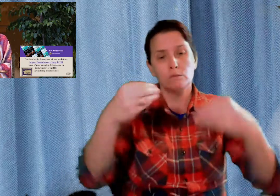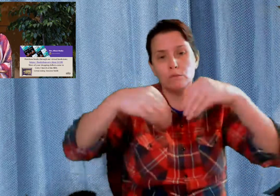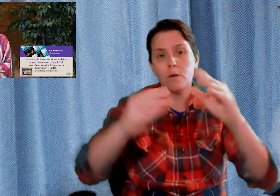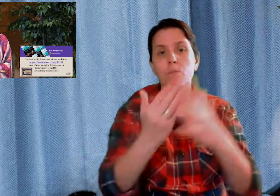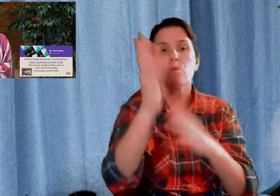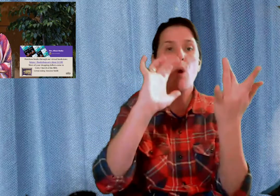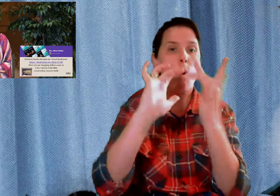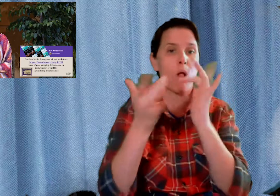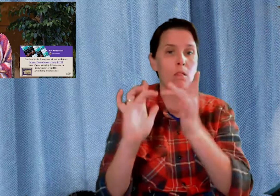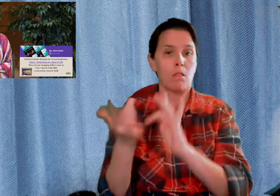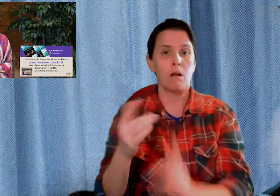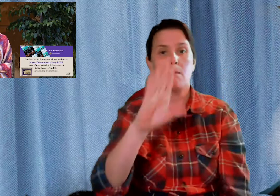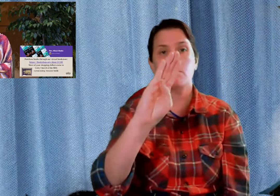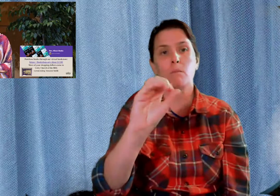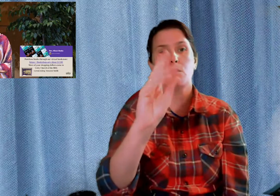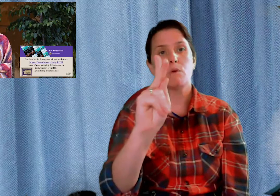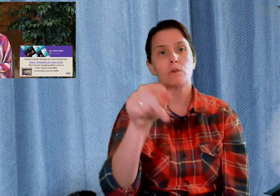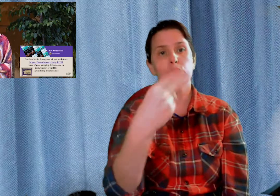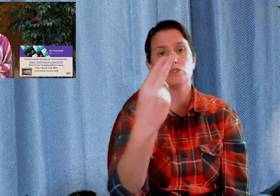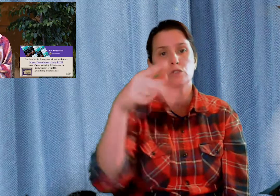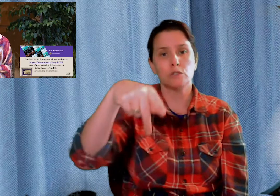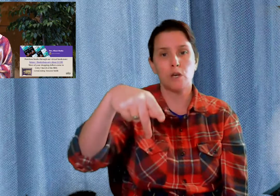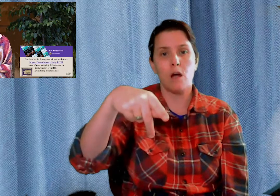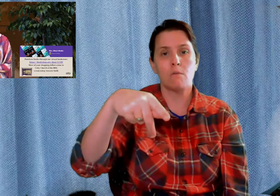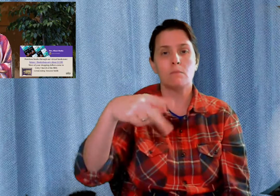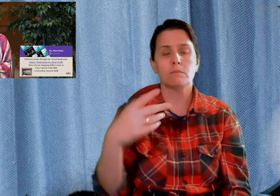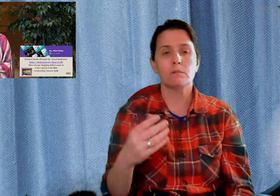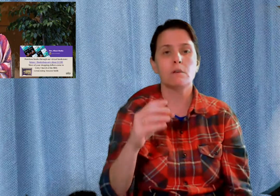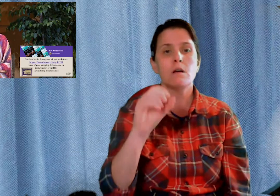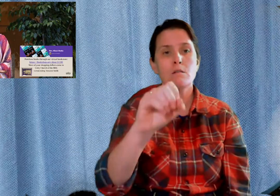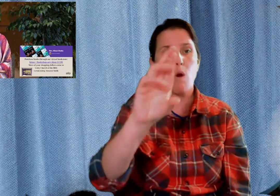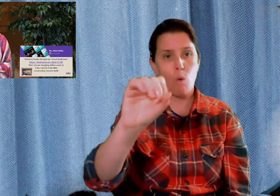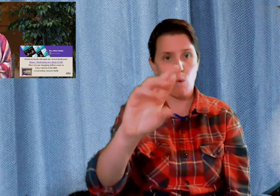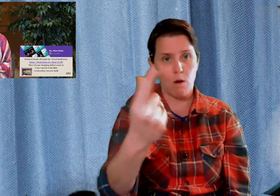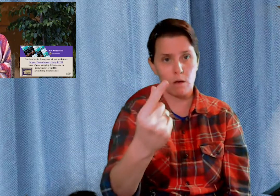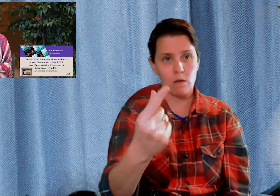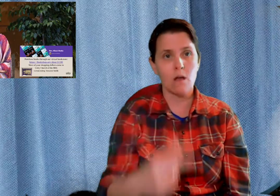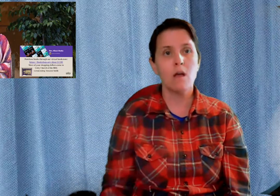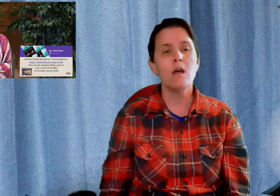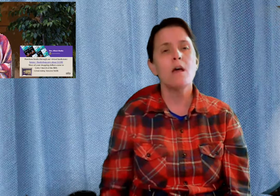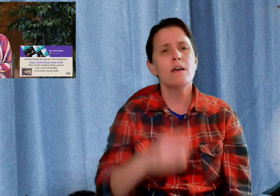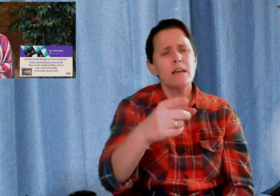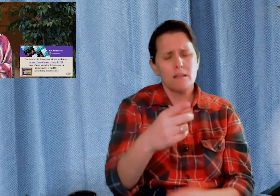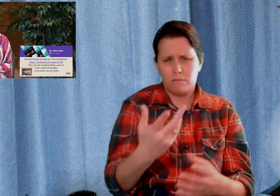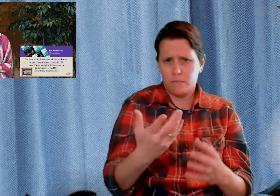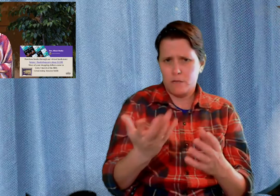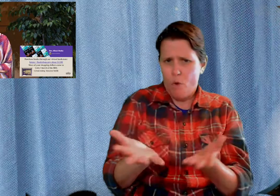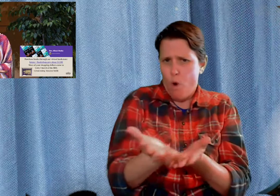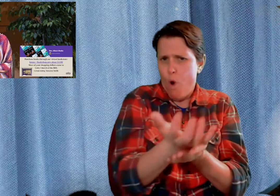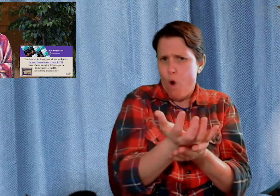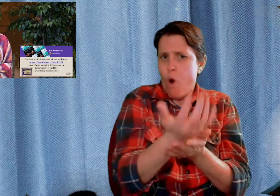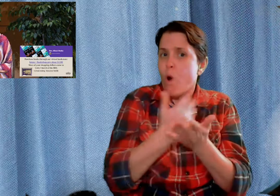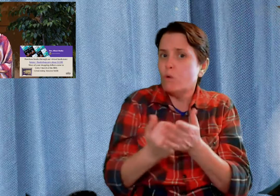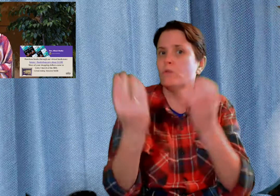online book portal. And the church actually receives more money than if you were to use Amazon Smile. It's something like 30%